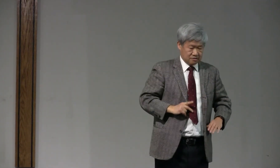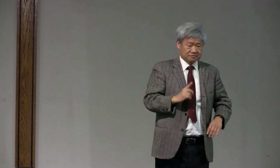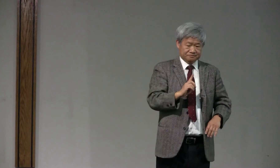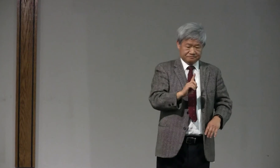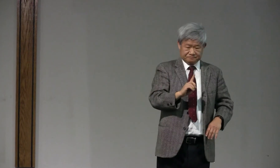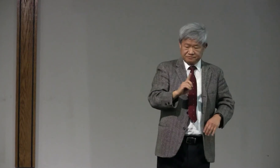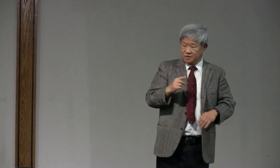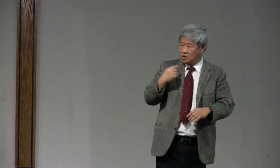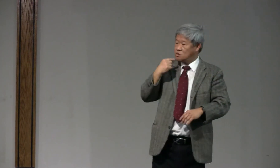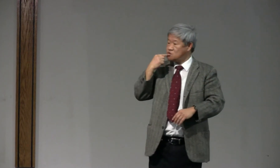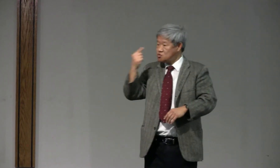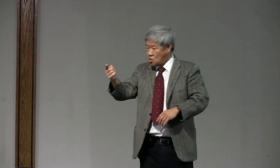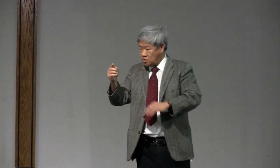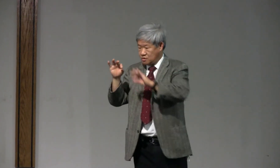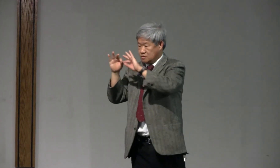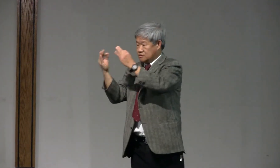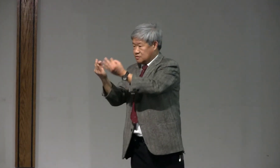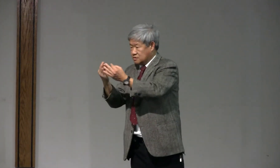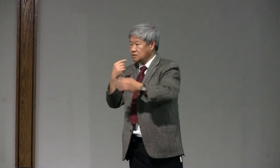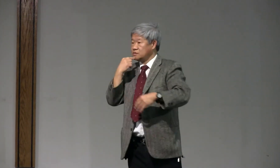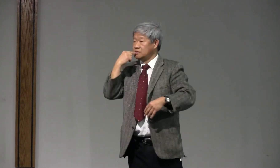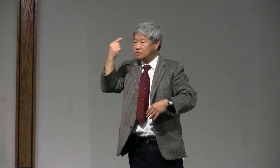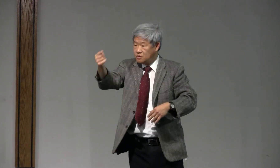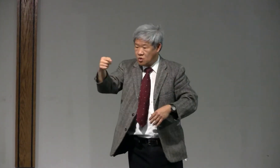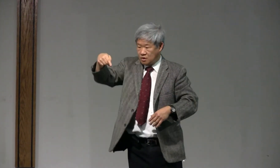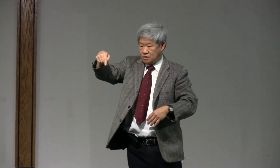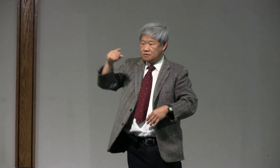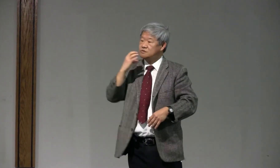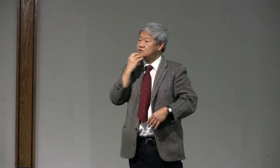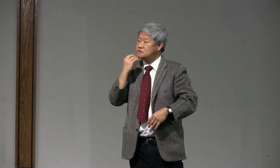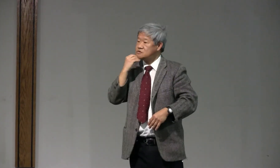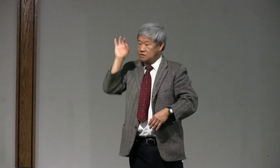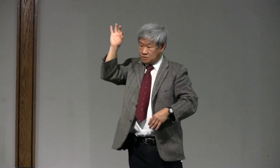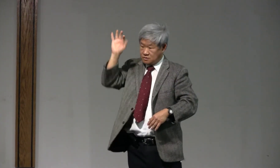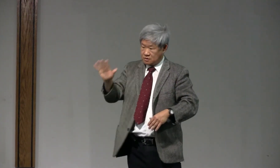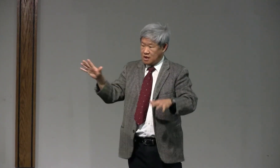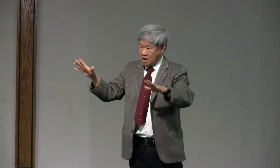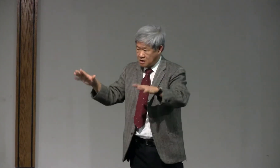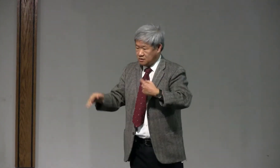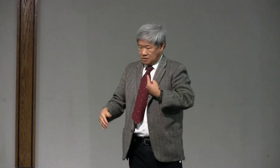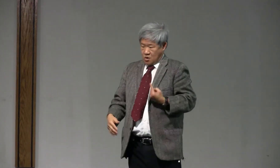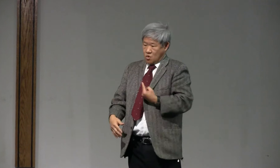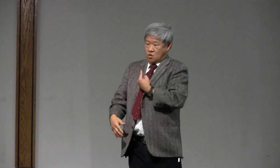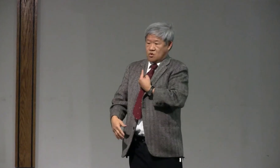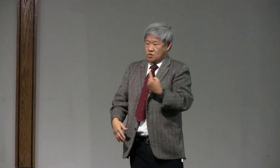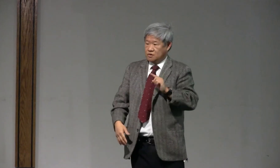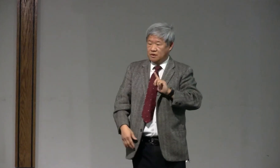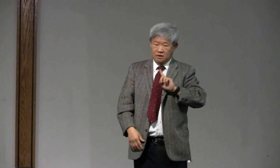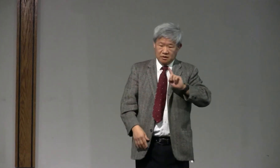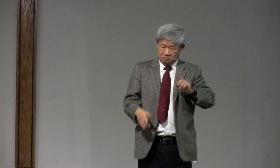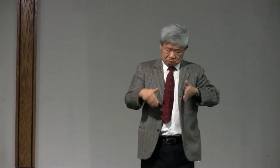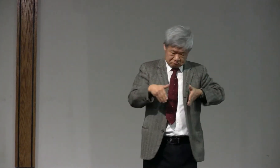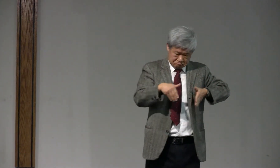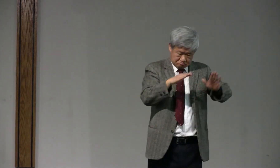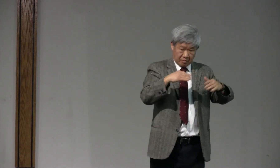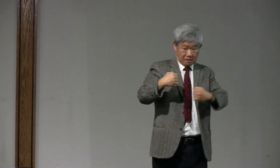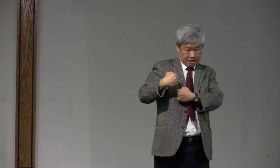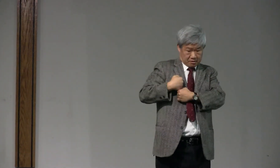As Jotham became king, he told his family and told the Jewish priest that he